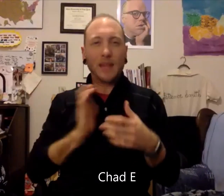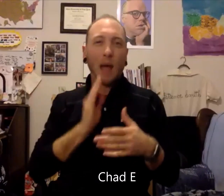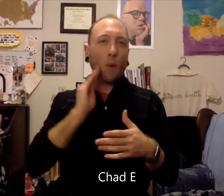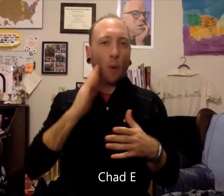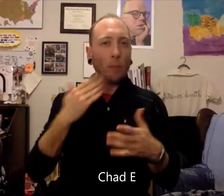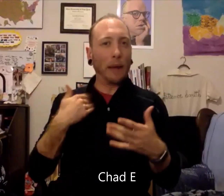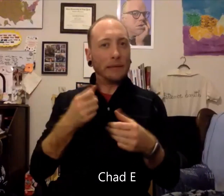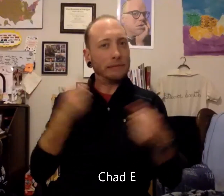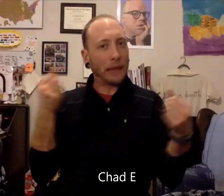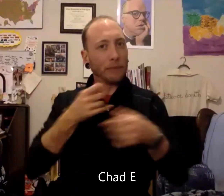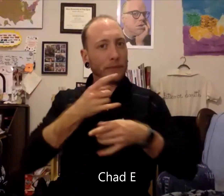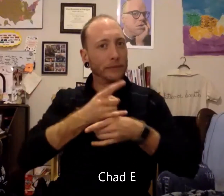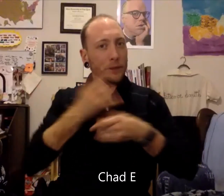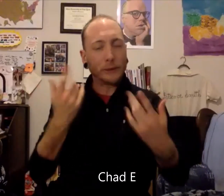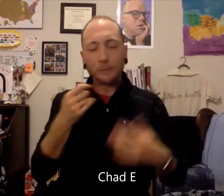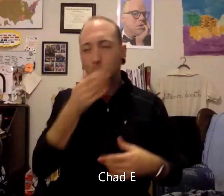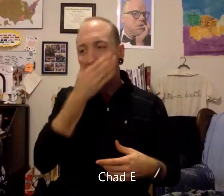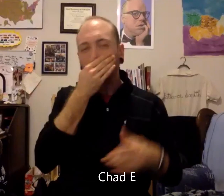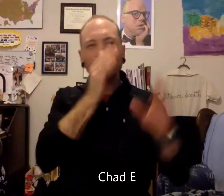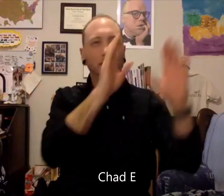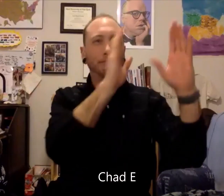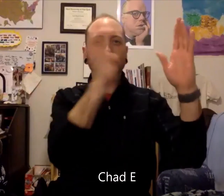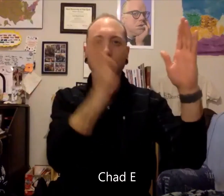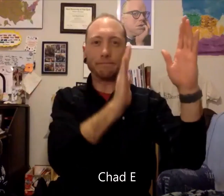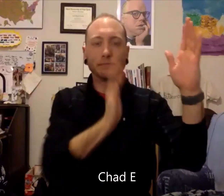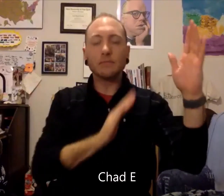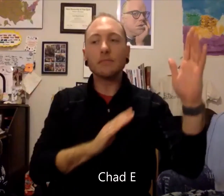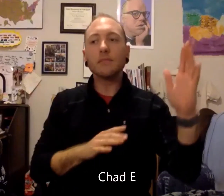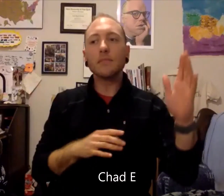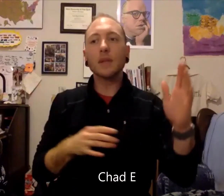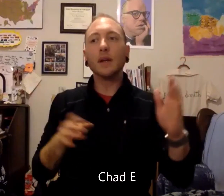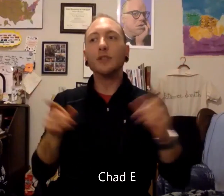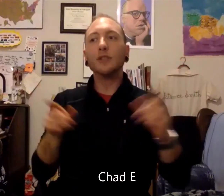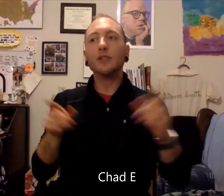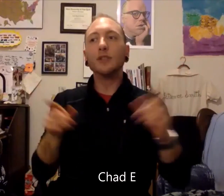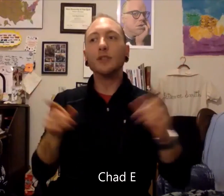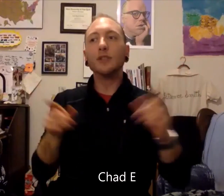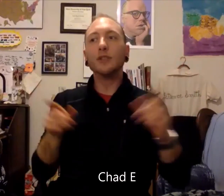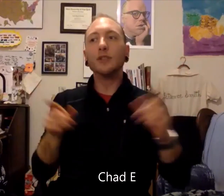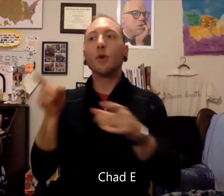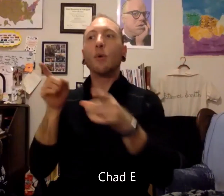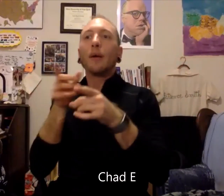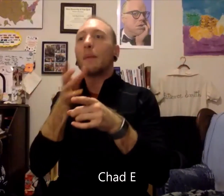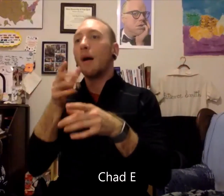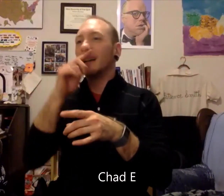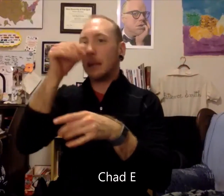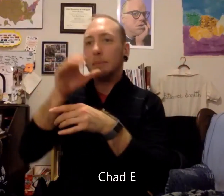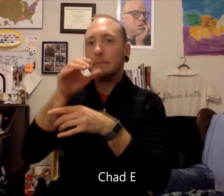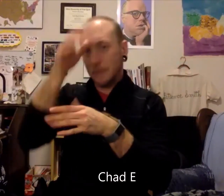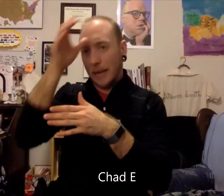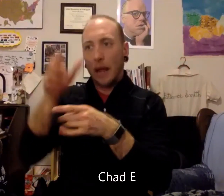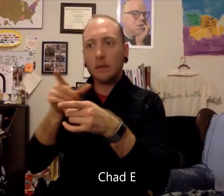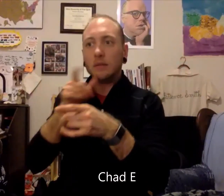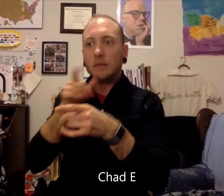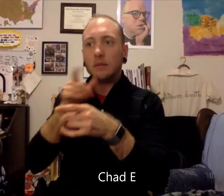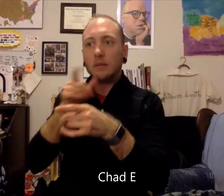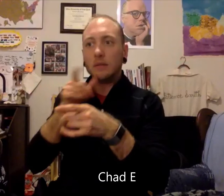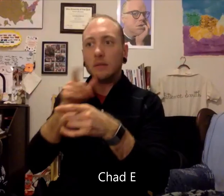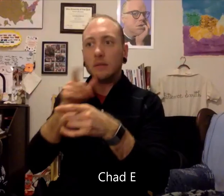while they weren't drinking, but I was hitting her liquor cabinet pretty hard. And a few months later, I came home one night after partying, and I knew